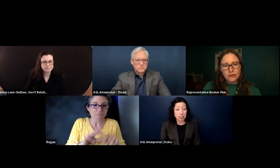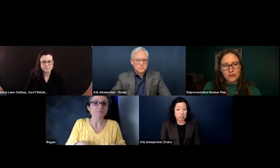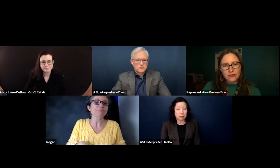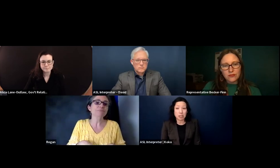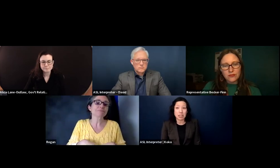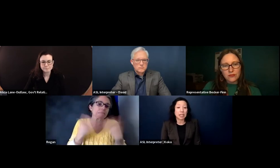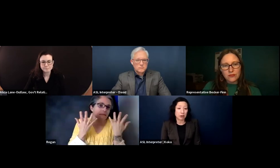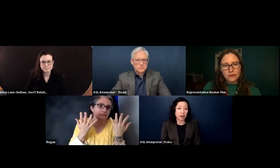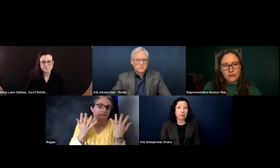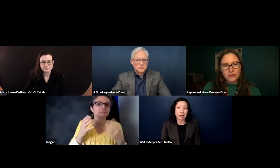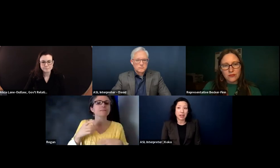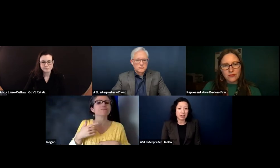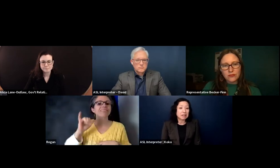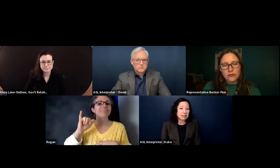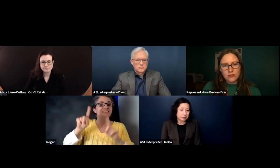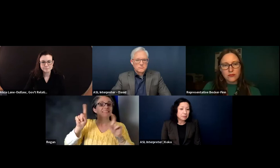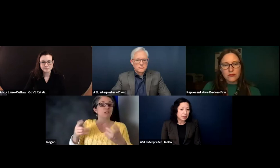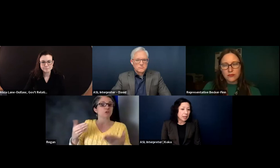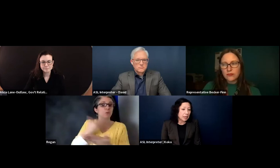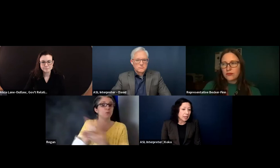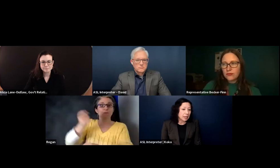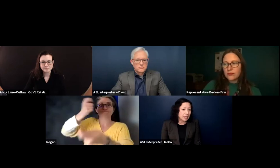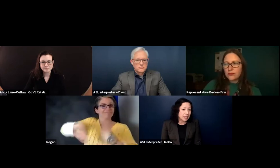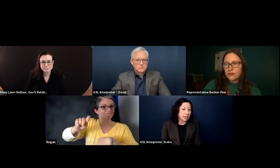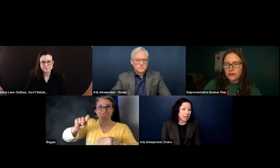honor system, just to clarify about that.